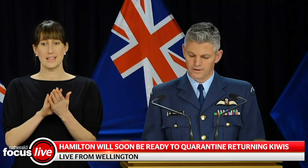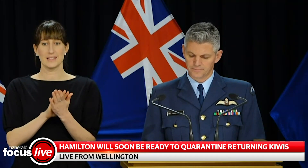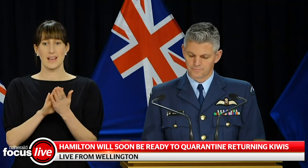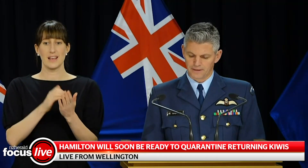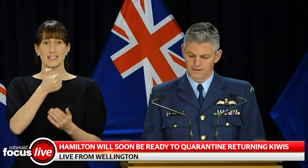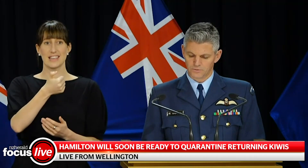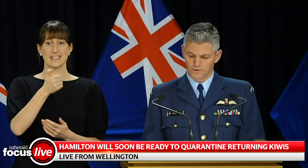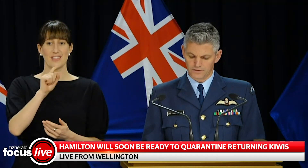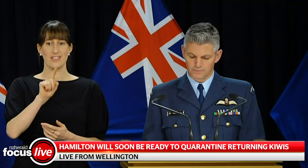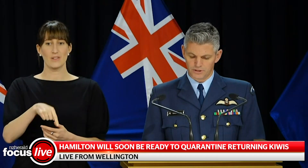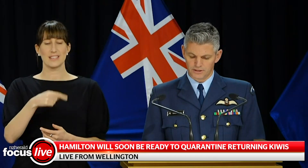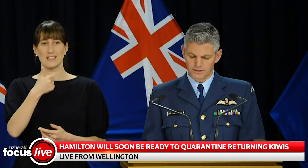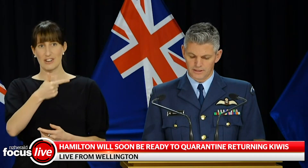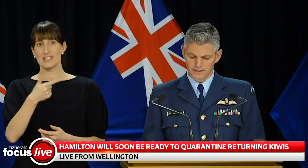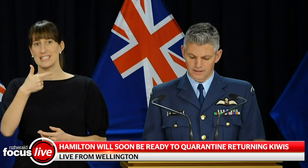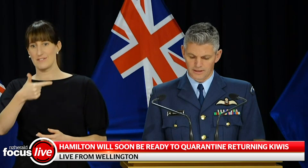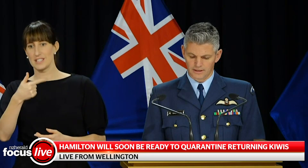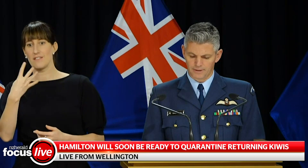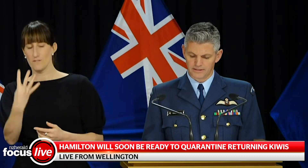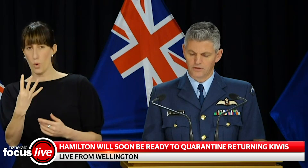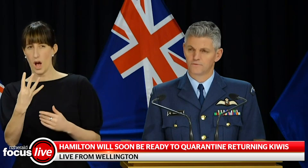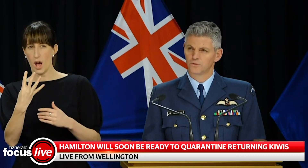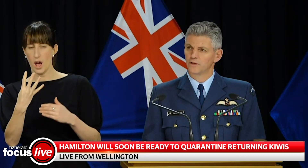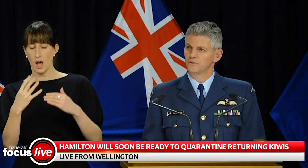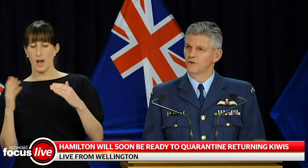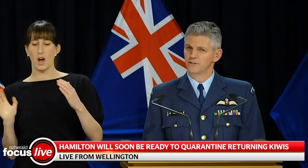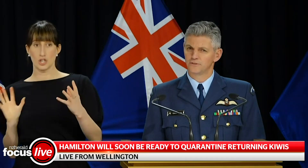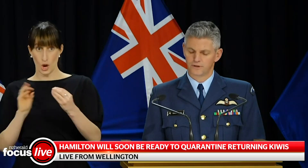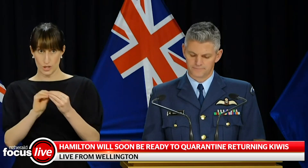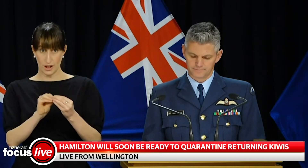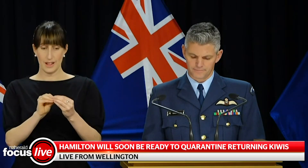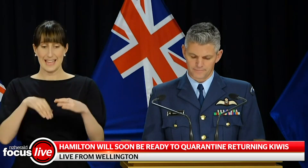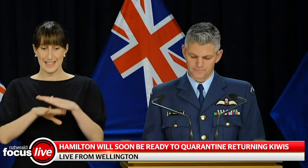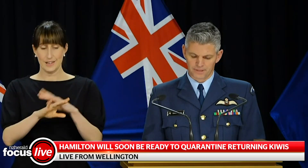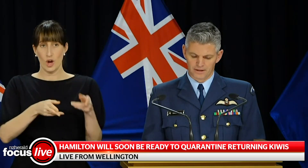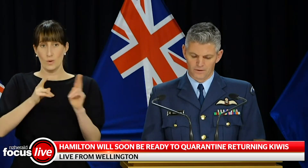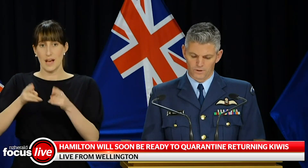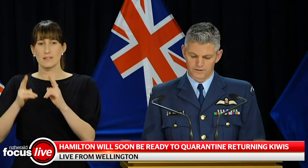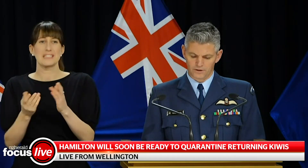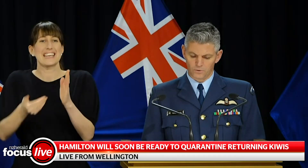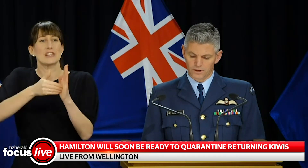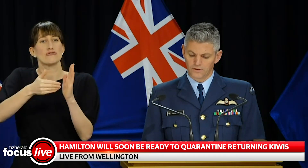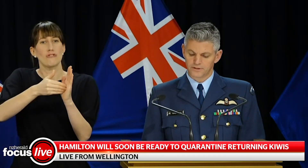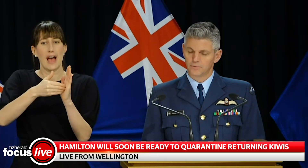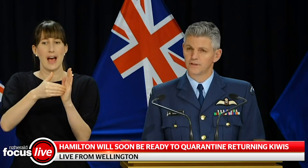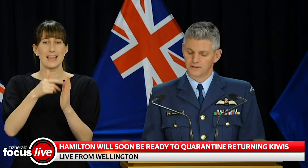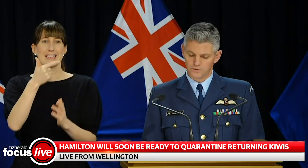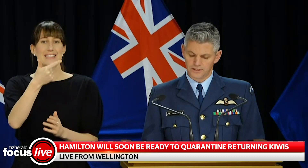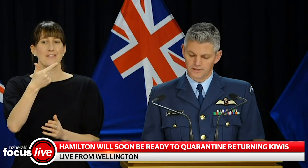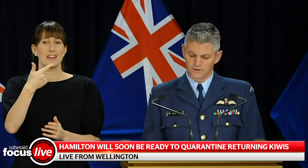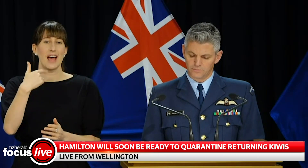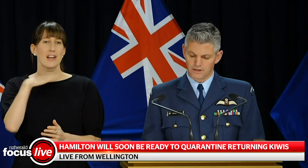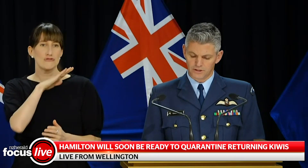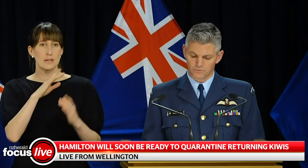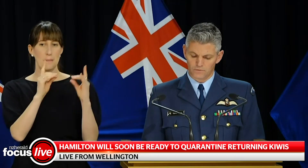6,774, and this will give us a projected net capacity of 293. We continue to work closely with Air